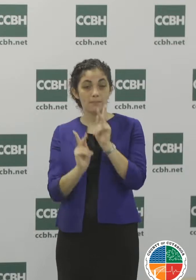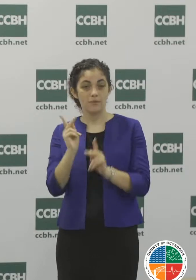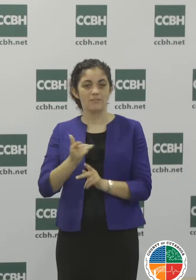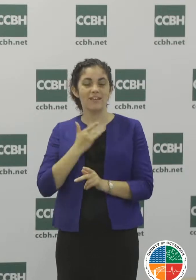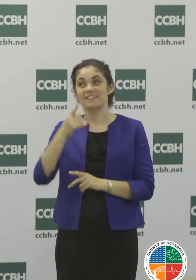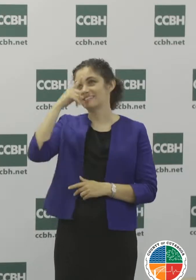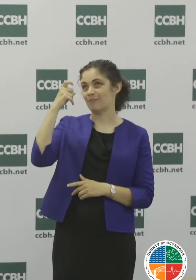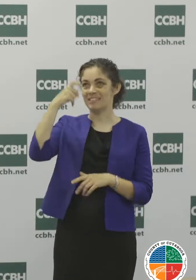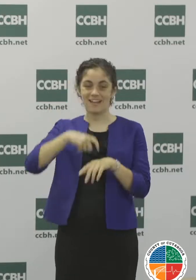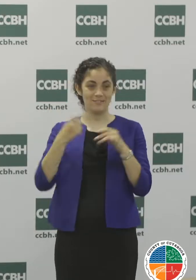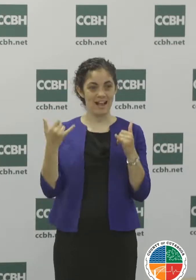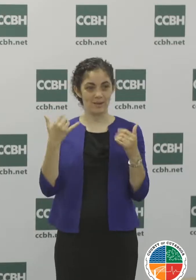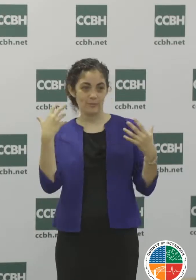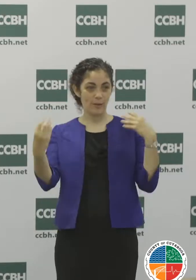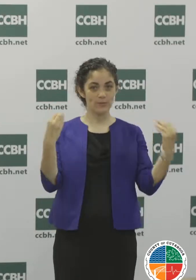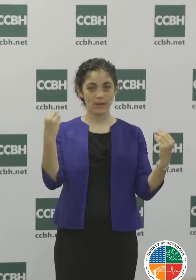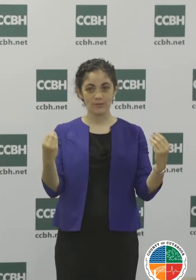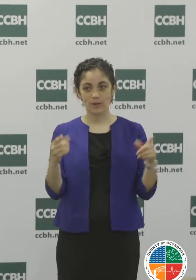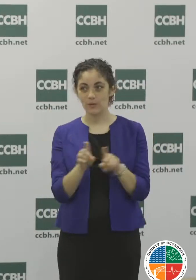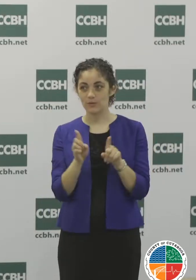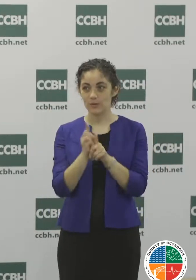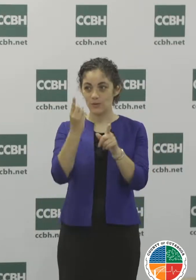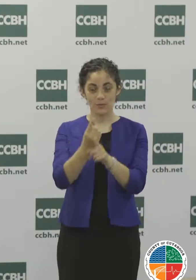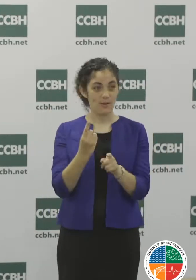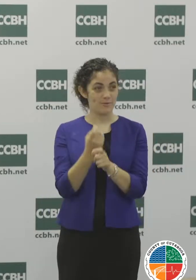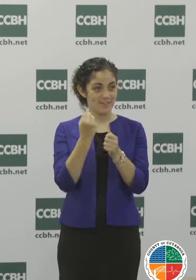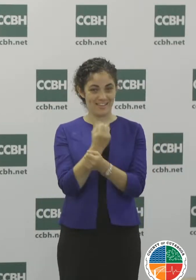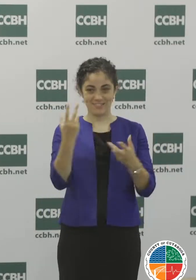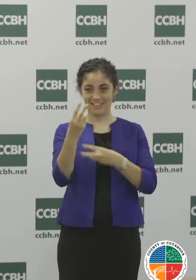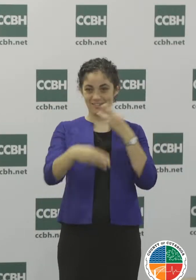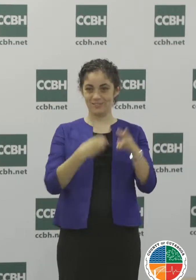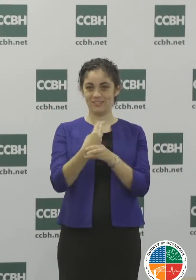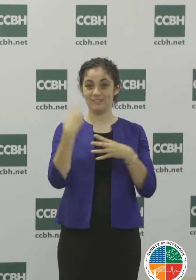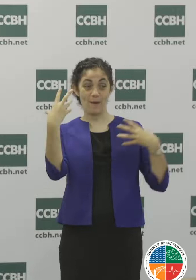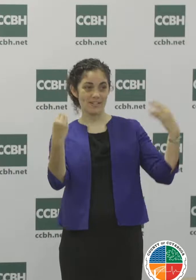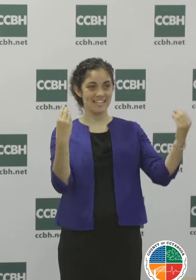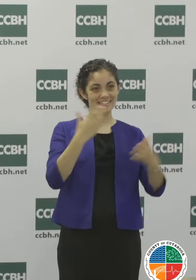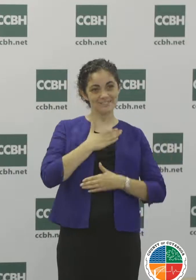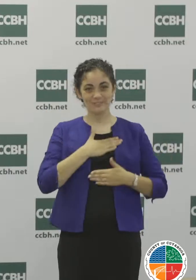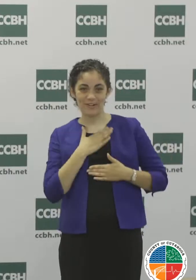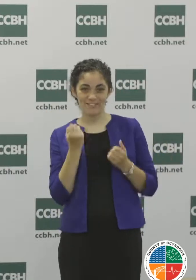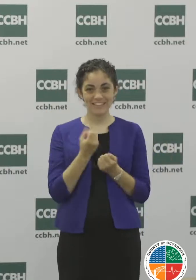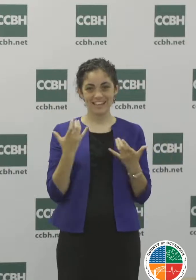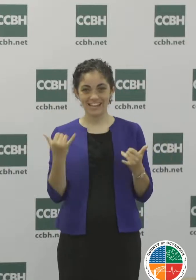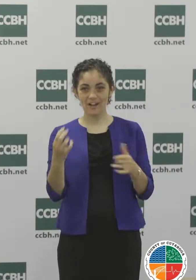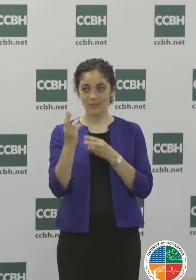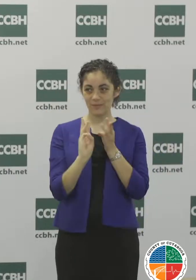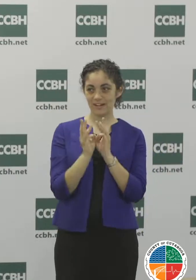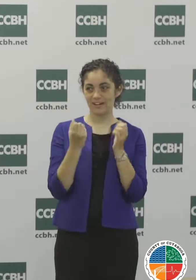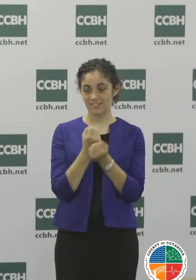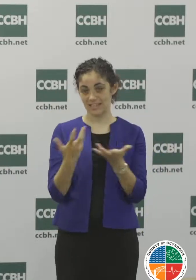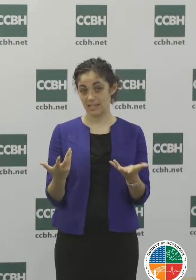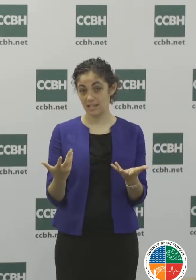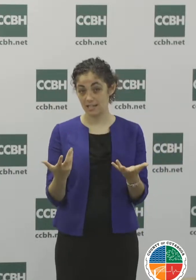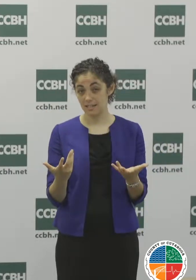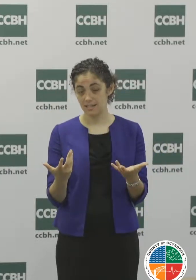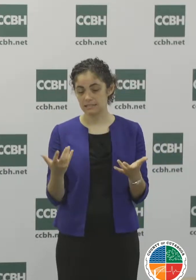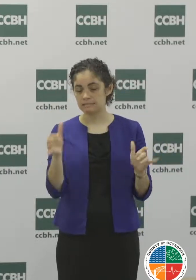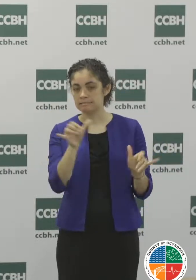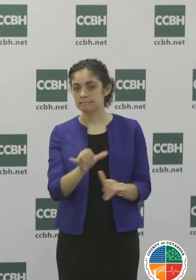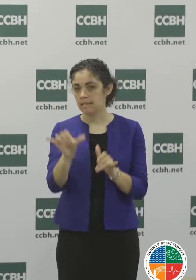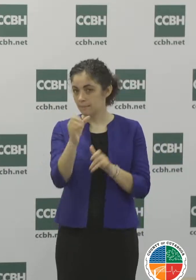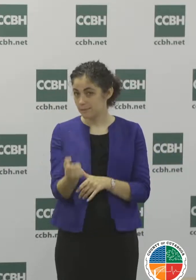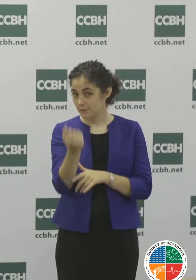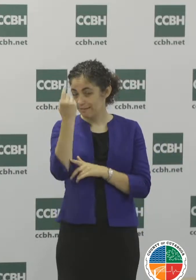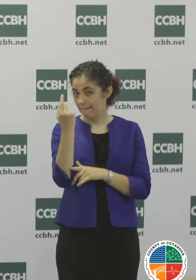it's summertime and all is right with the world. Let's go out and enjoy the weather. At the same